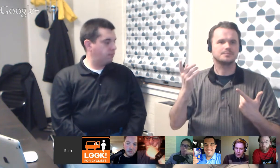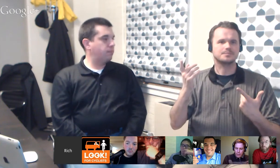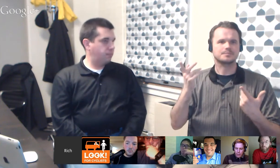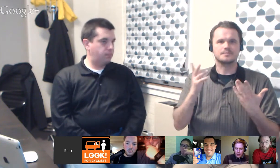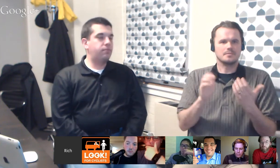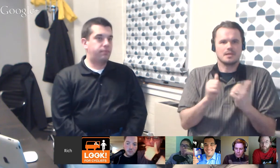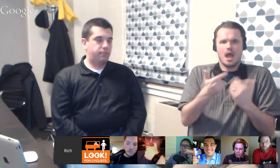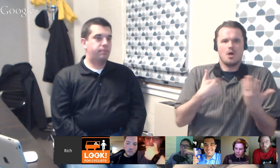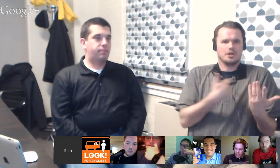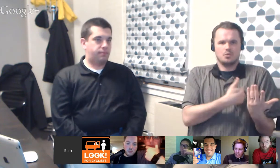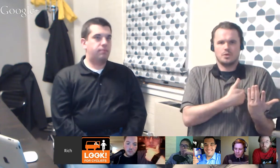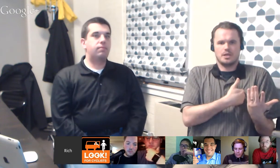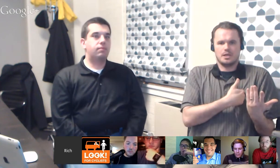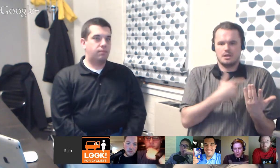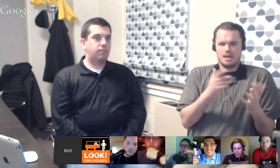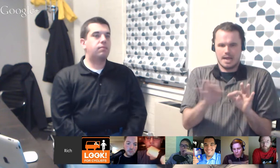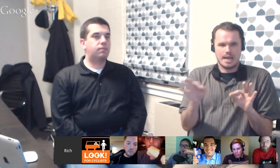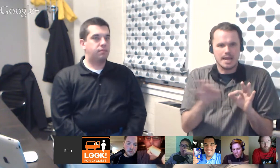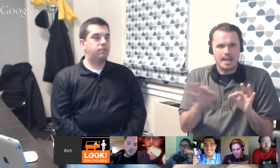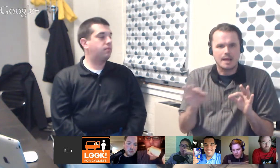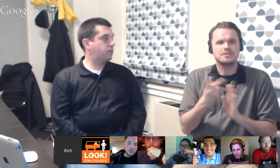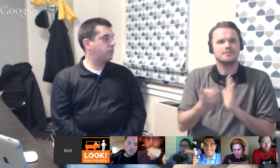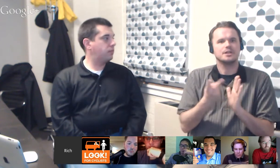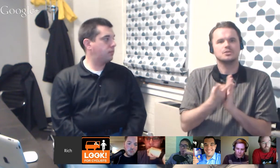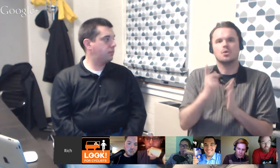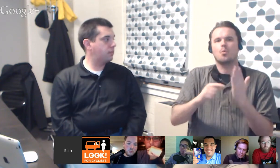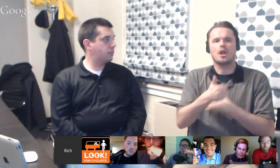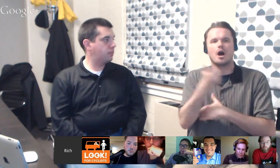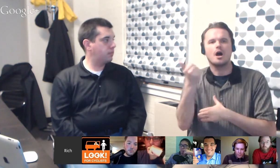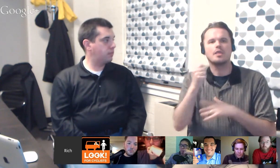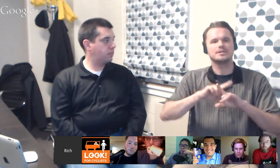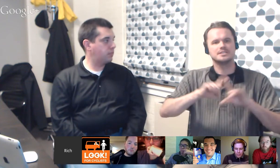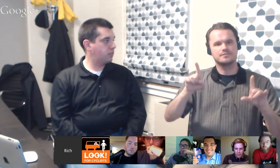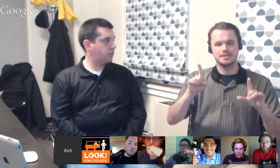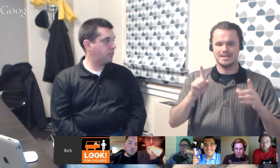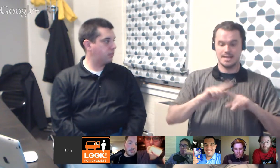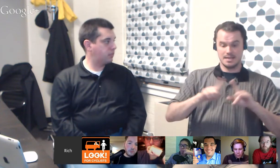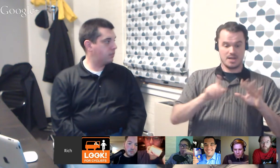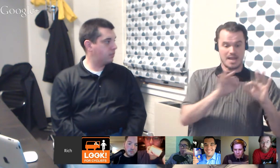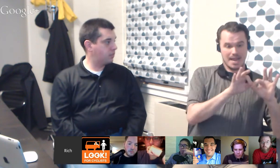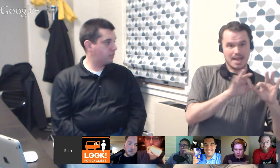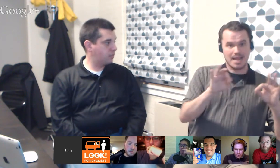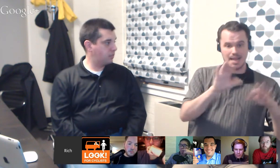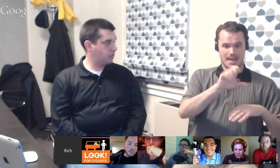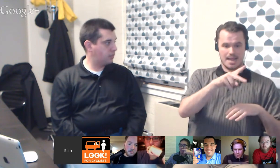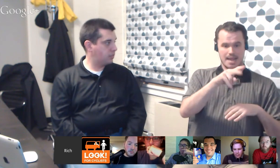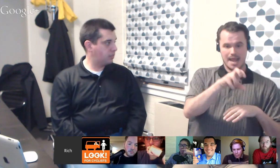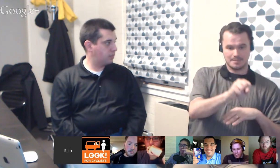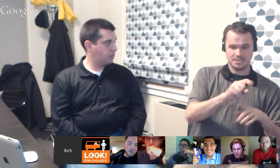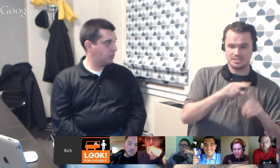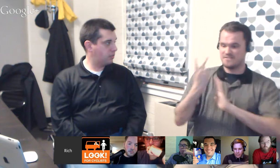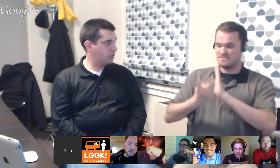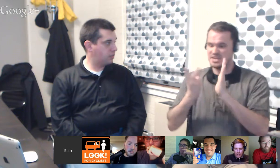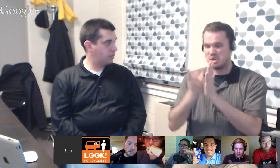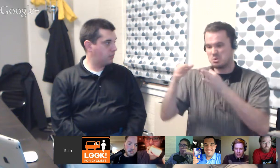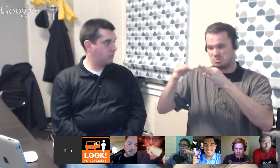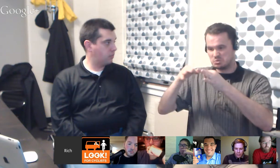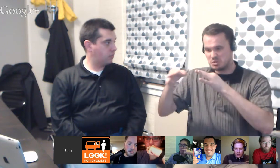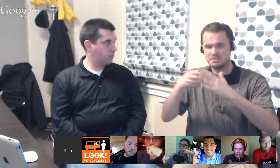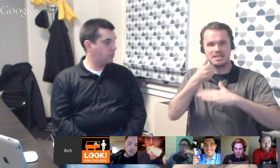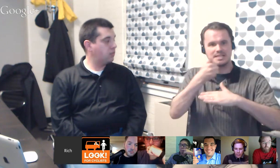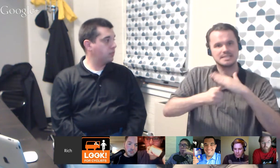can we put captions, and what other differences between captions and video descriptions and subtitles. There's a lot